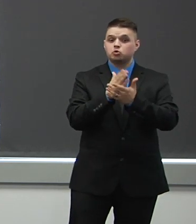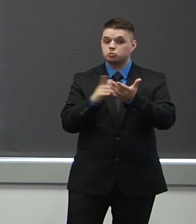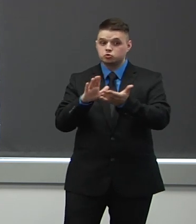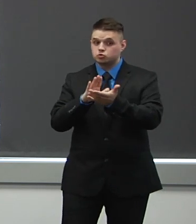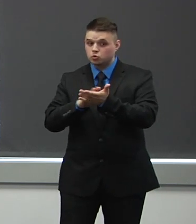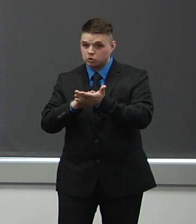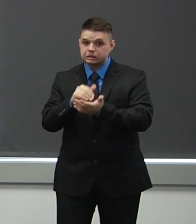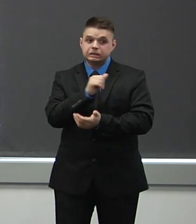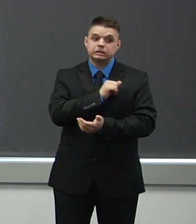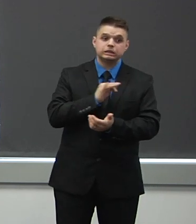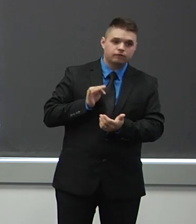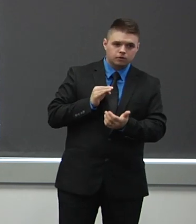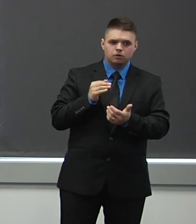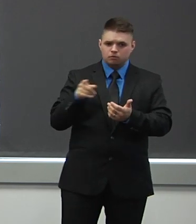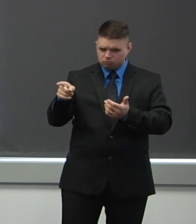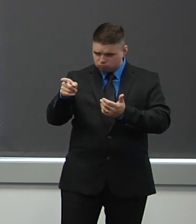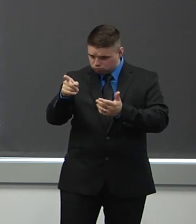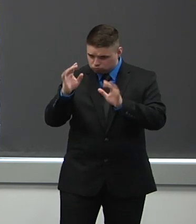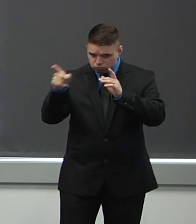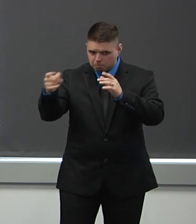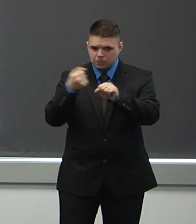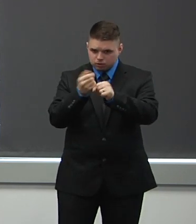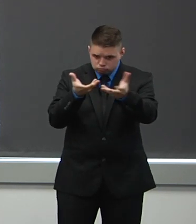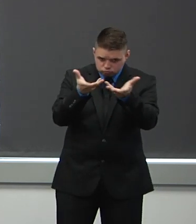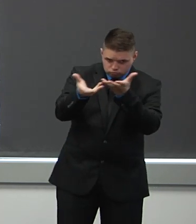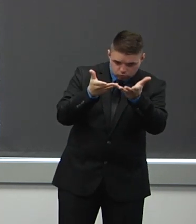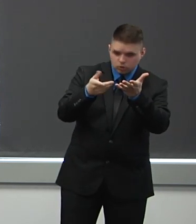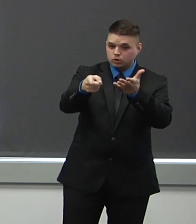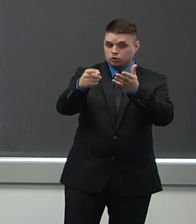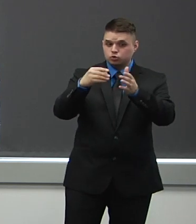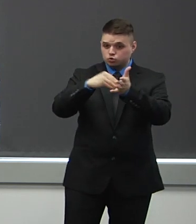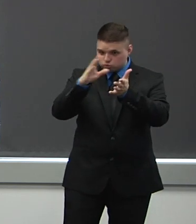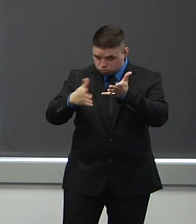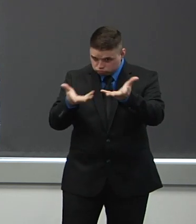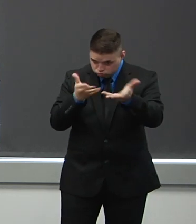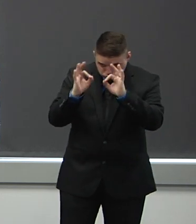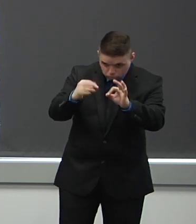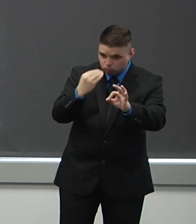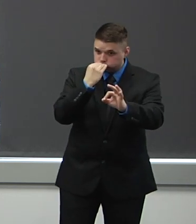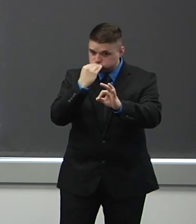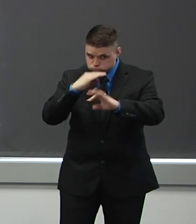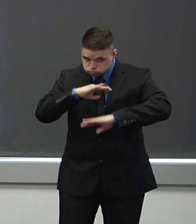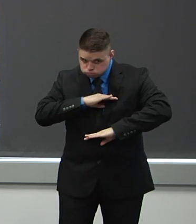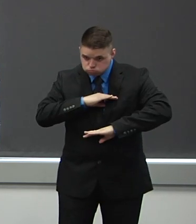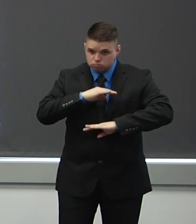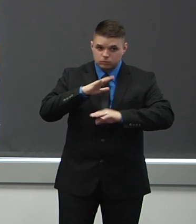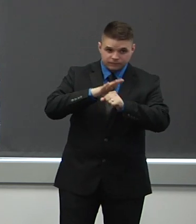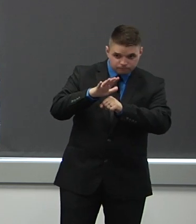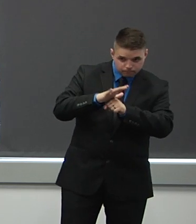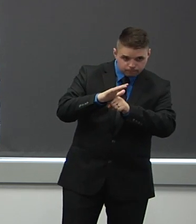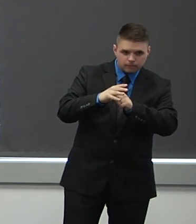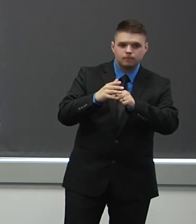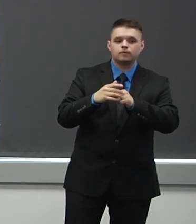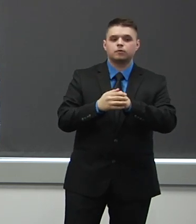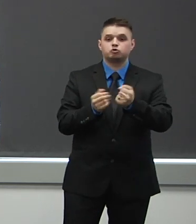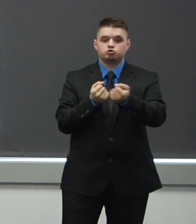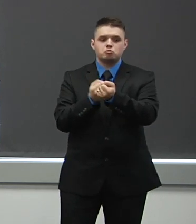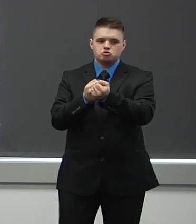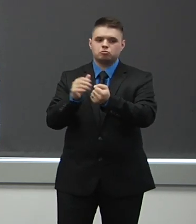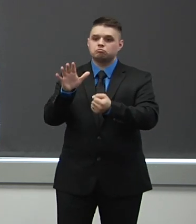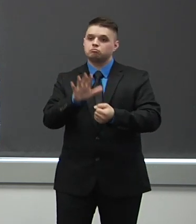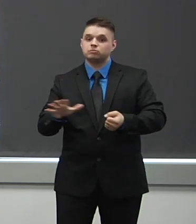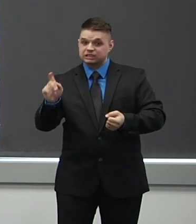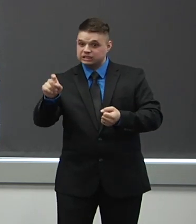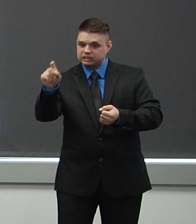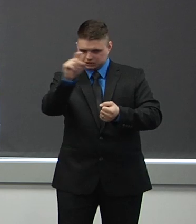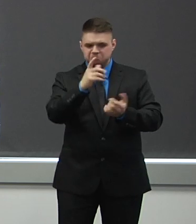students have access to school lunches and school breakfasts, as well as support that they might need.